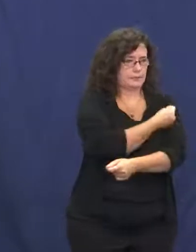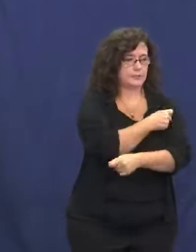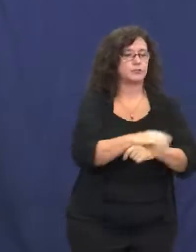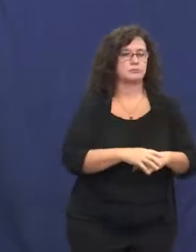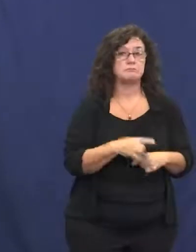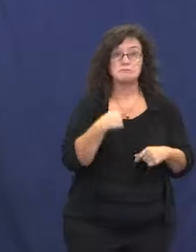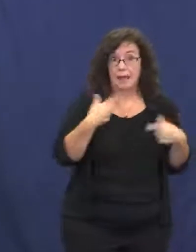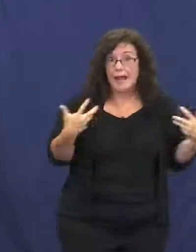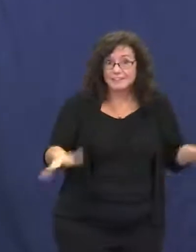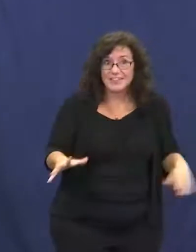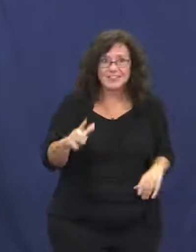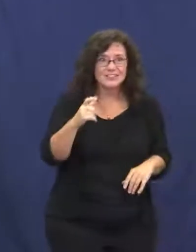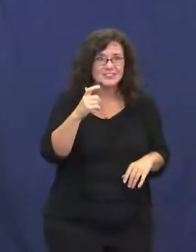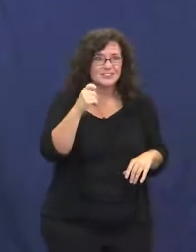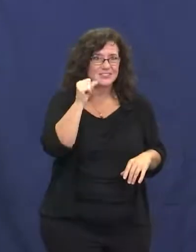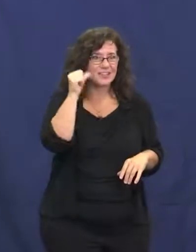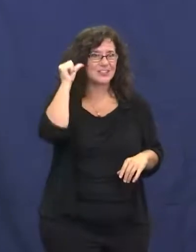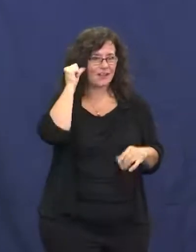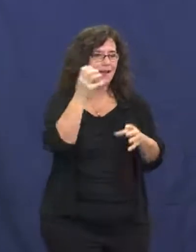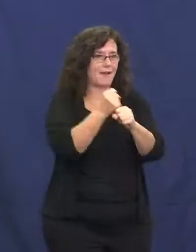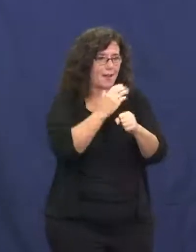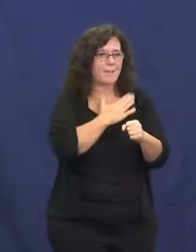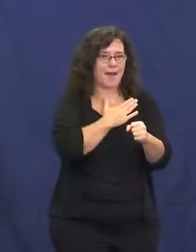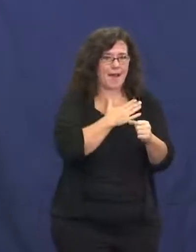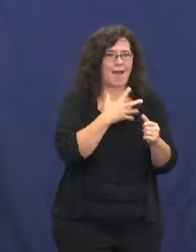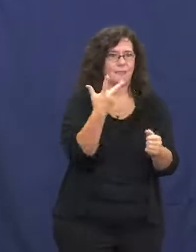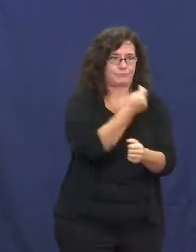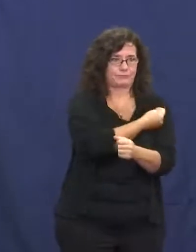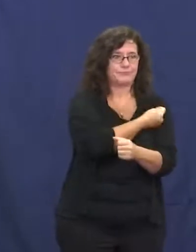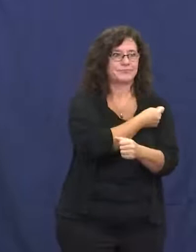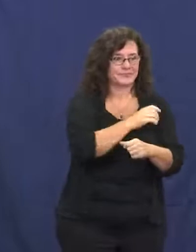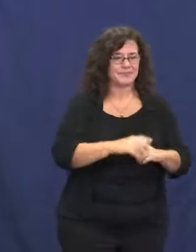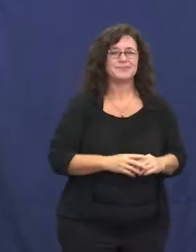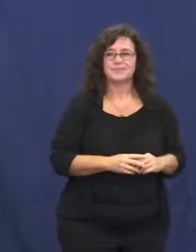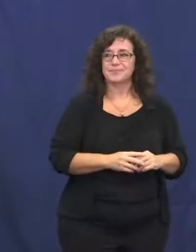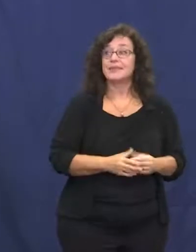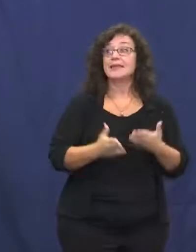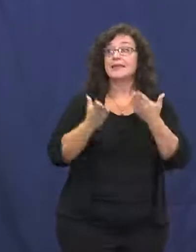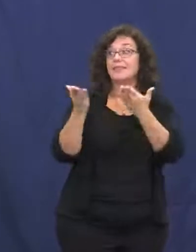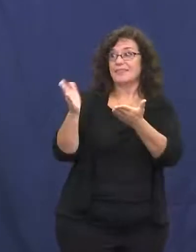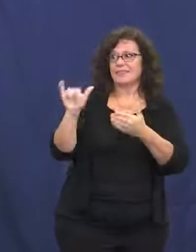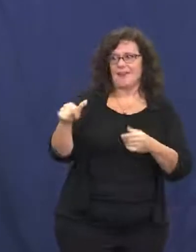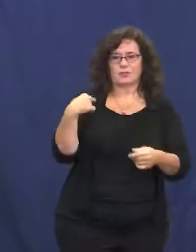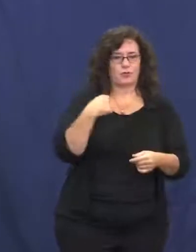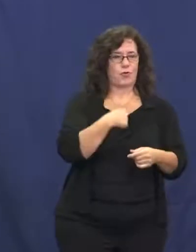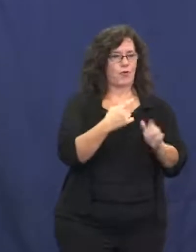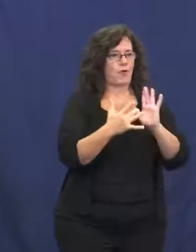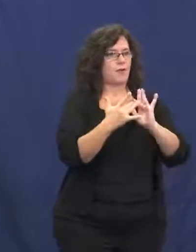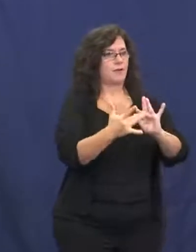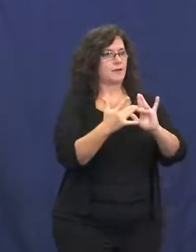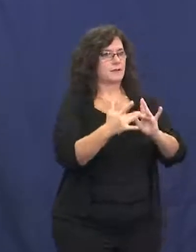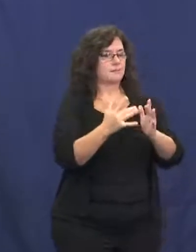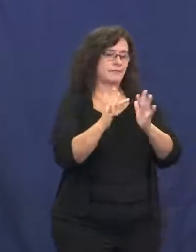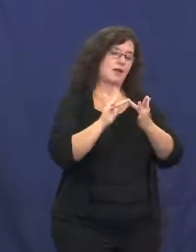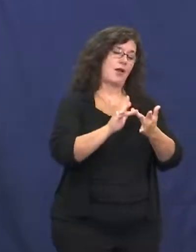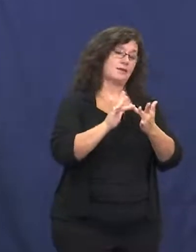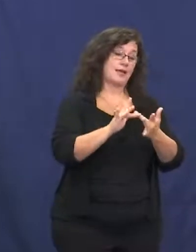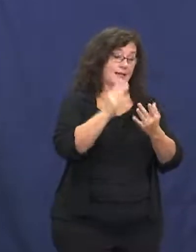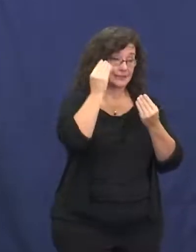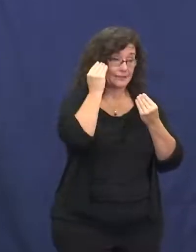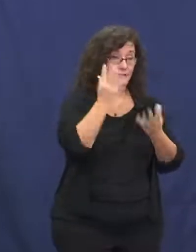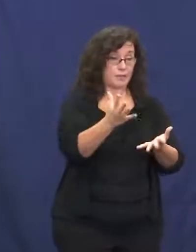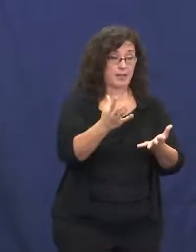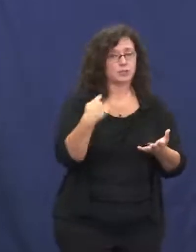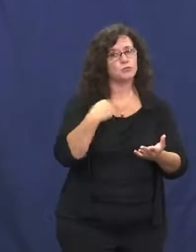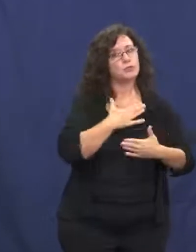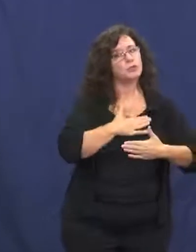yesterday, and I'm really proud of that. So here's our contact information, and we really appreciate the opportunity to talk about our program. Thank